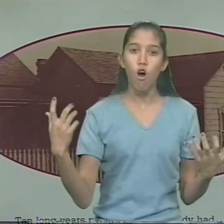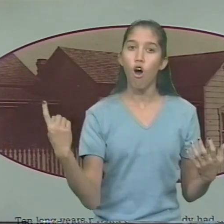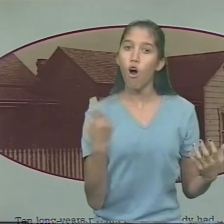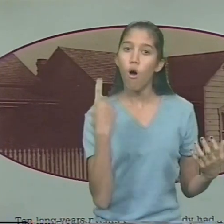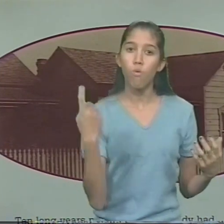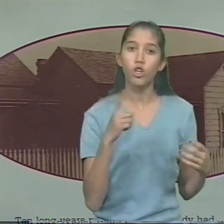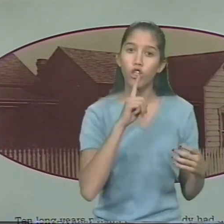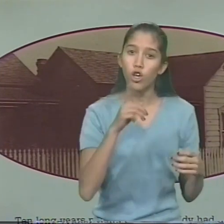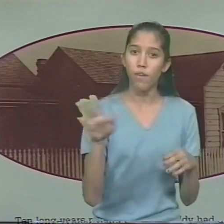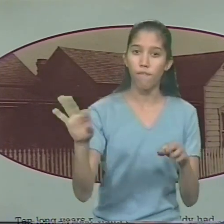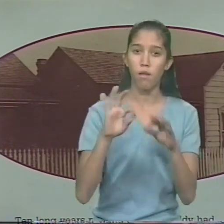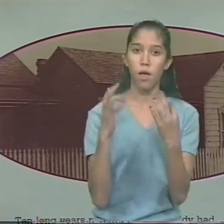care of.